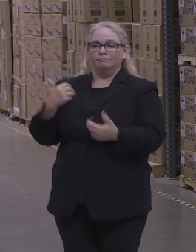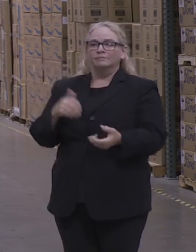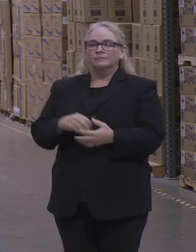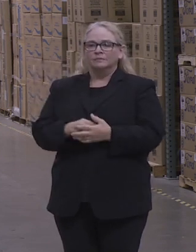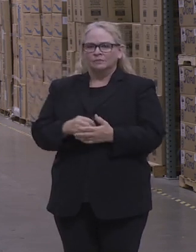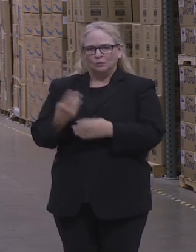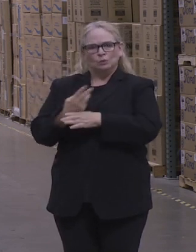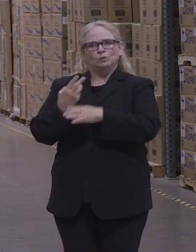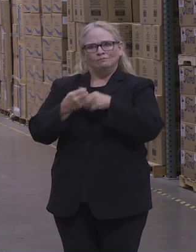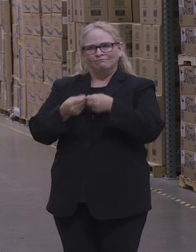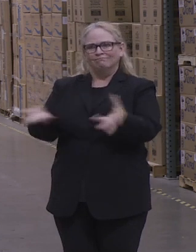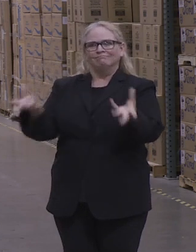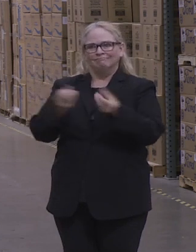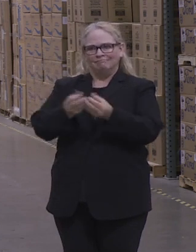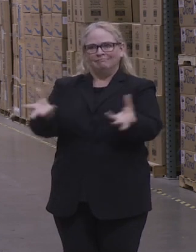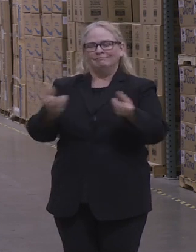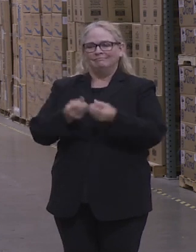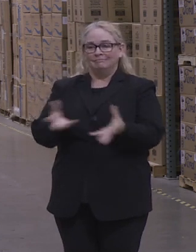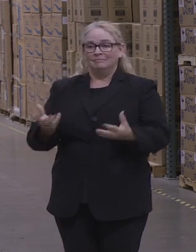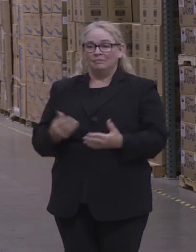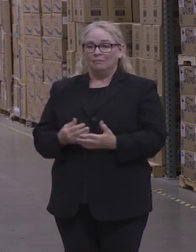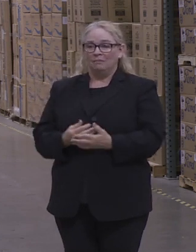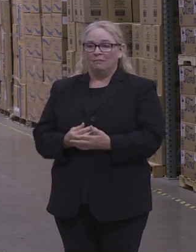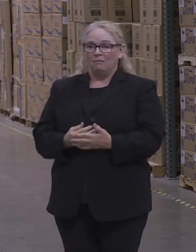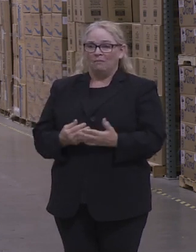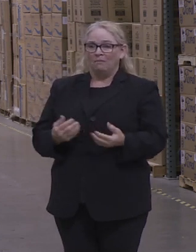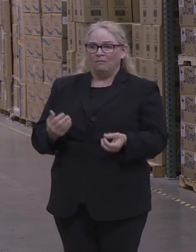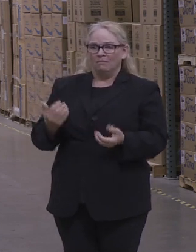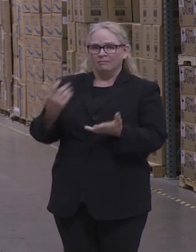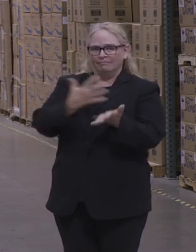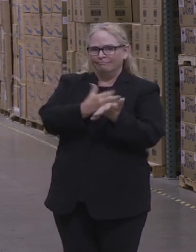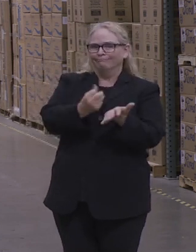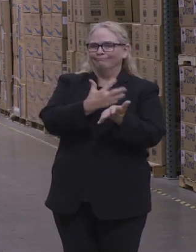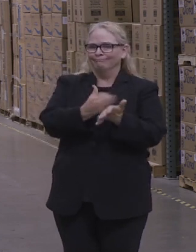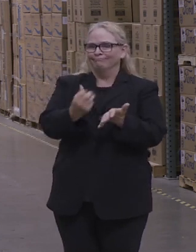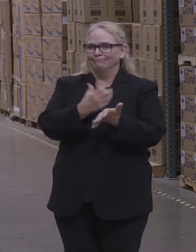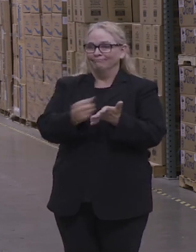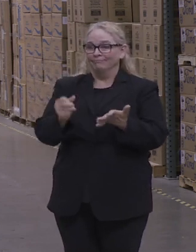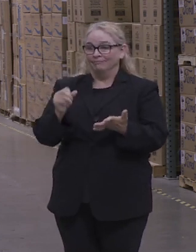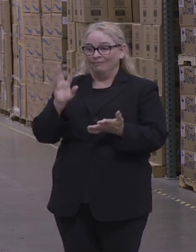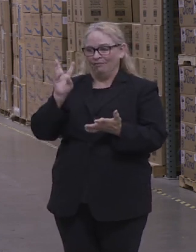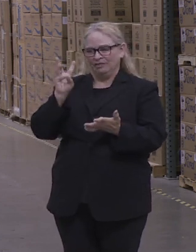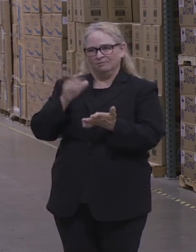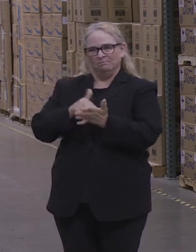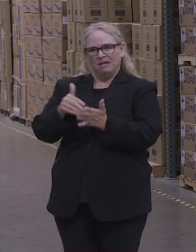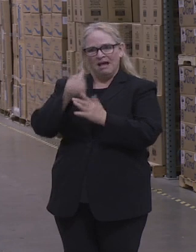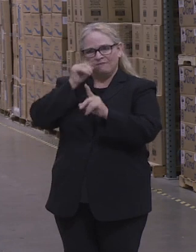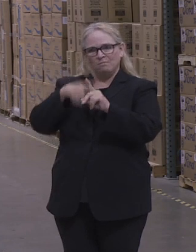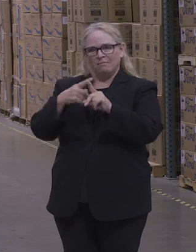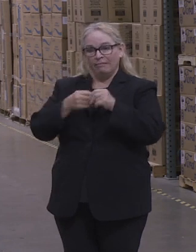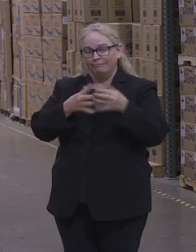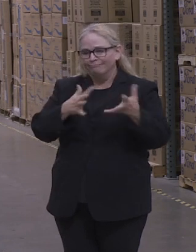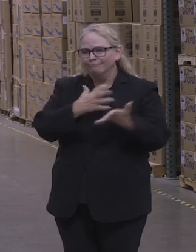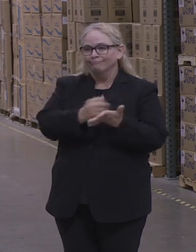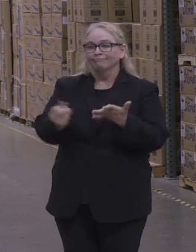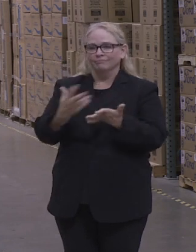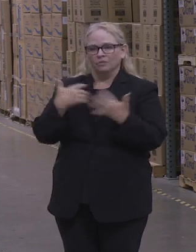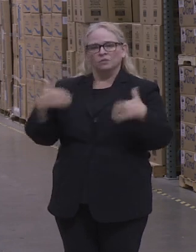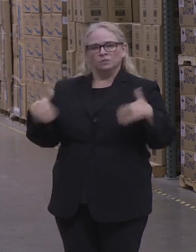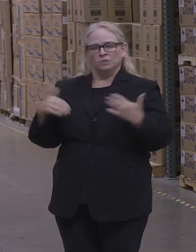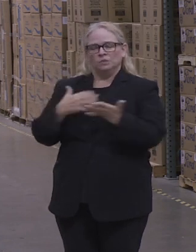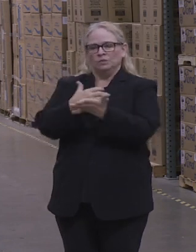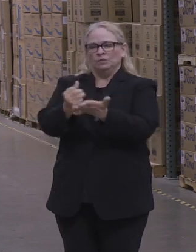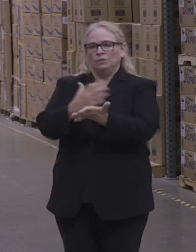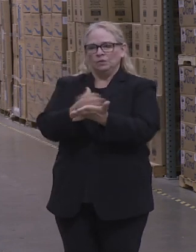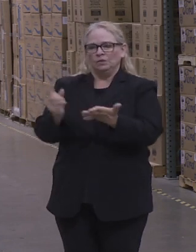is referred to as a burn rate. 46 million masks now every single month that are being utilized just in the state of